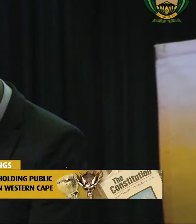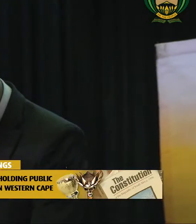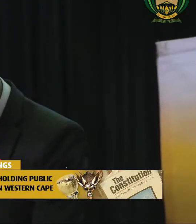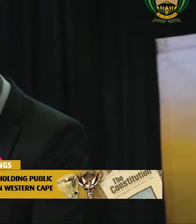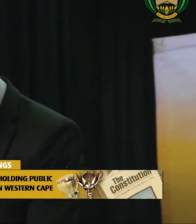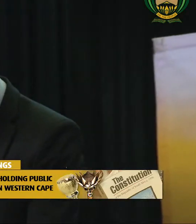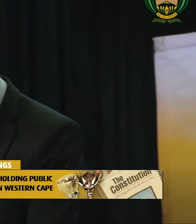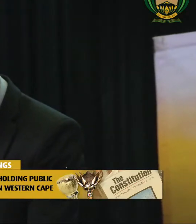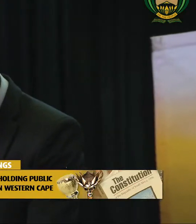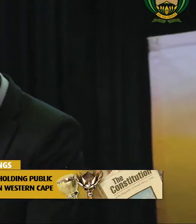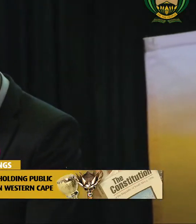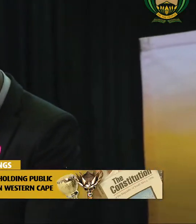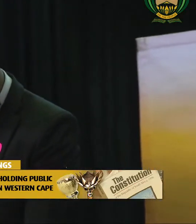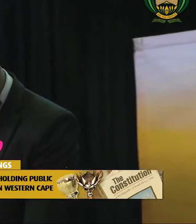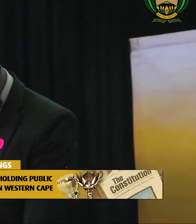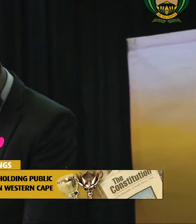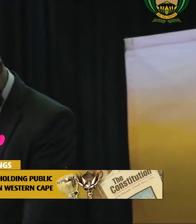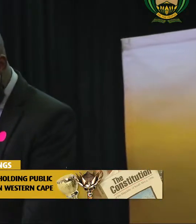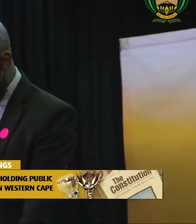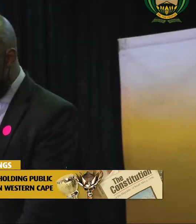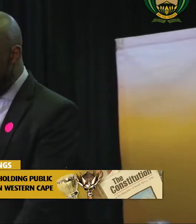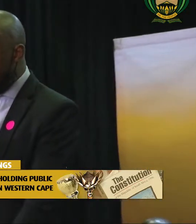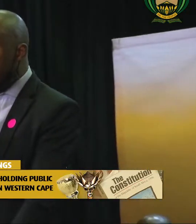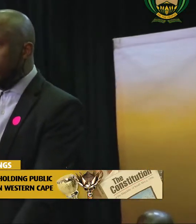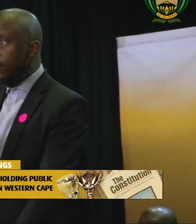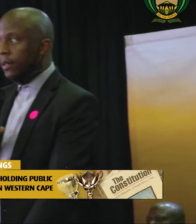Senior Paramount Chief C. Botha,